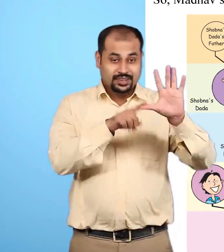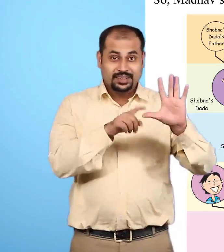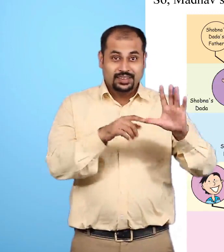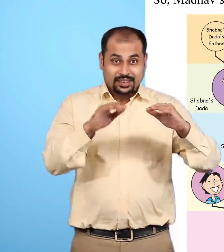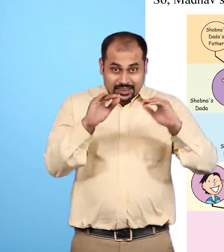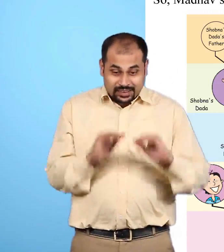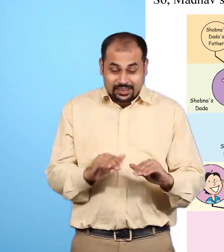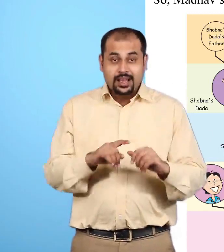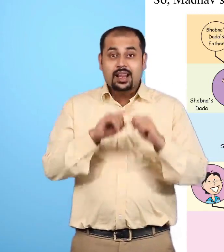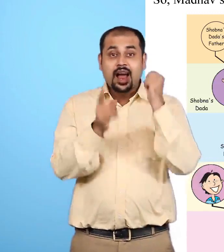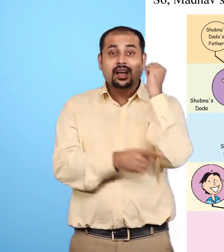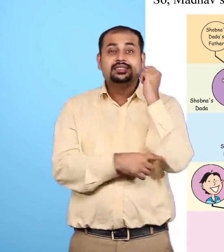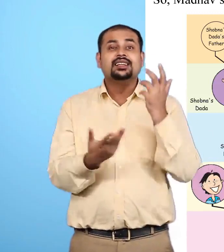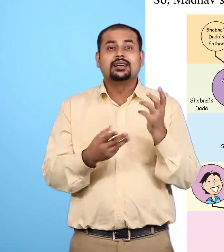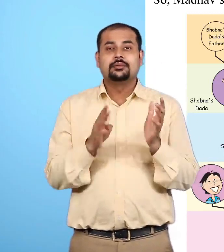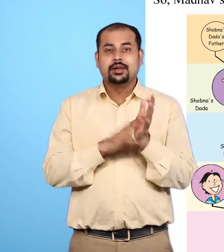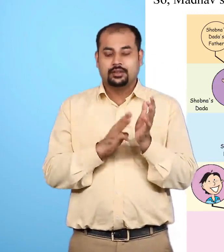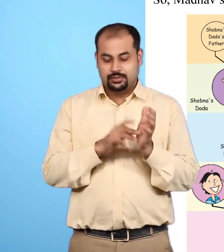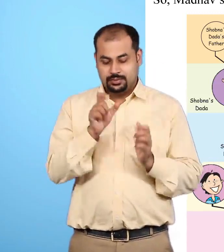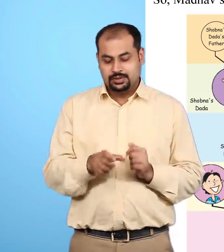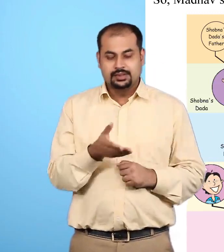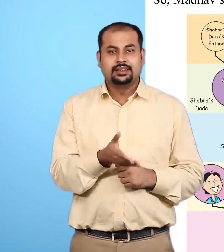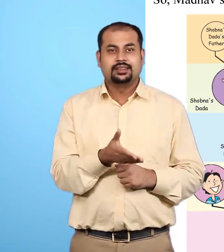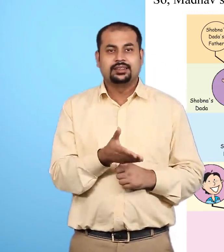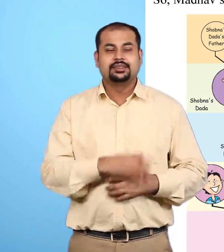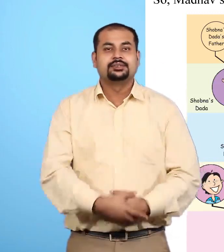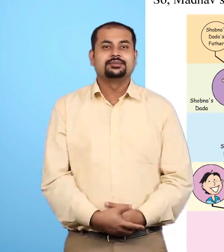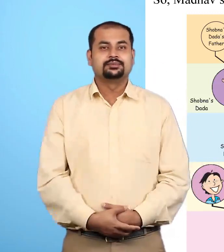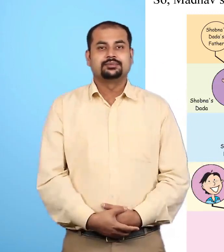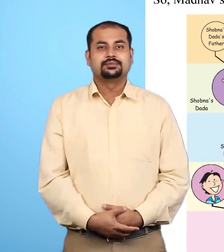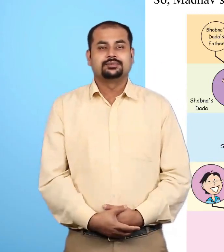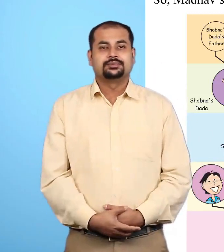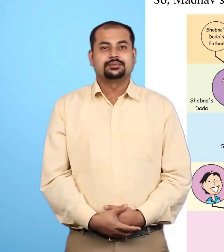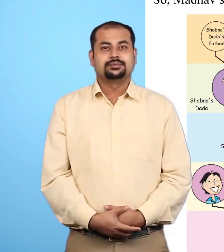2nd generation, and finally to Madhav, 1st generation.